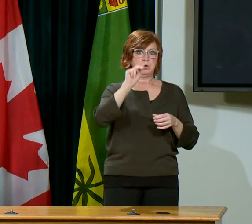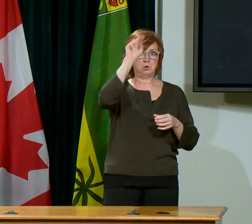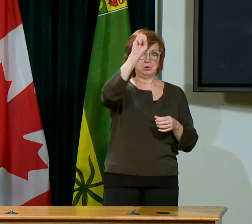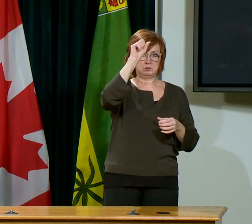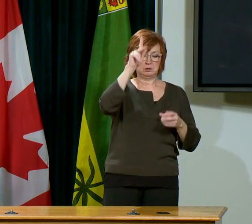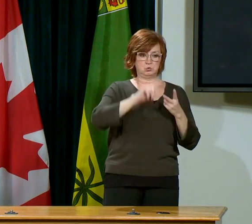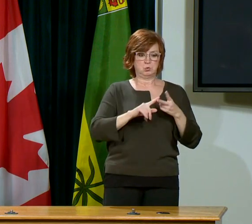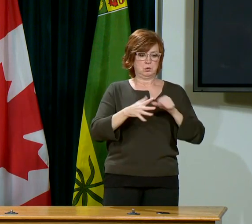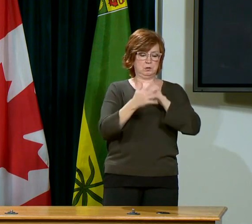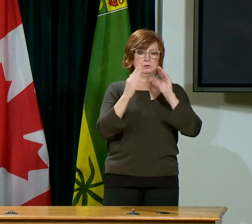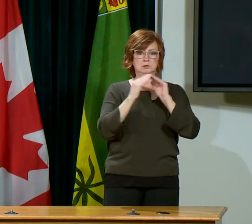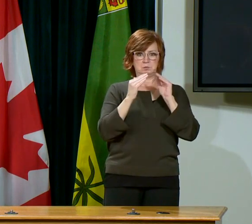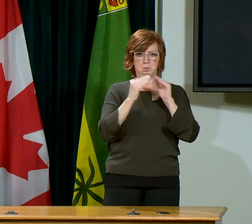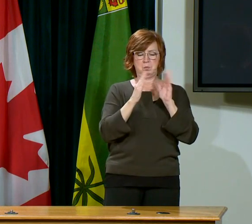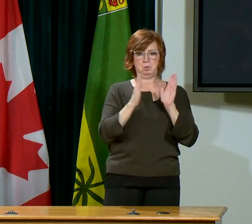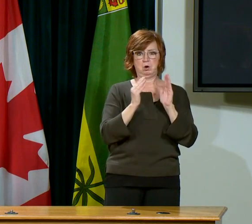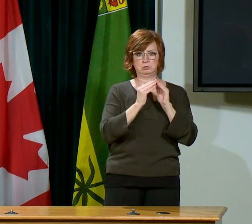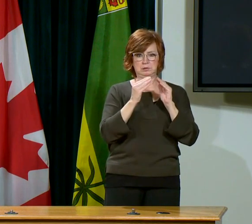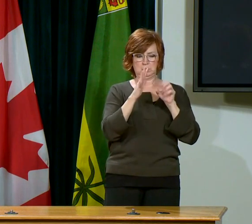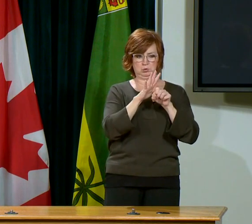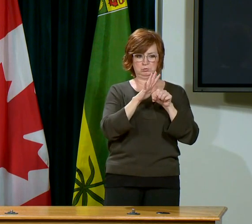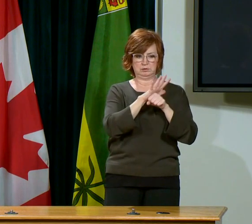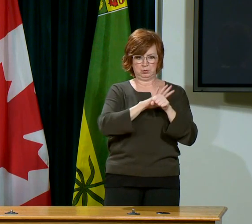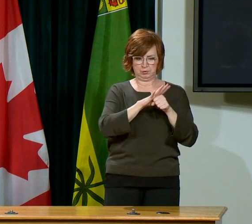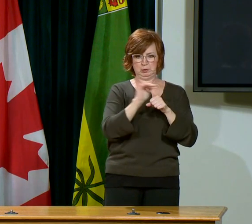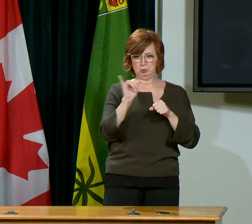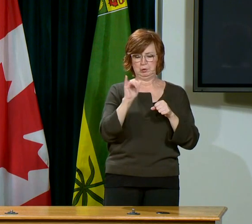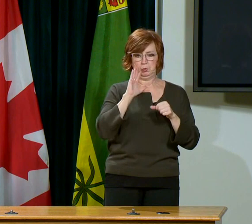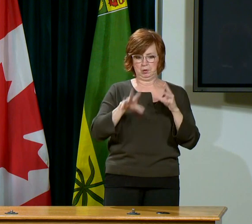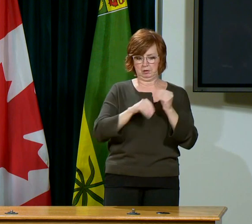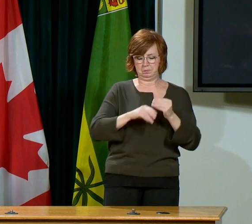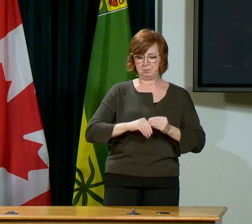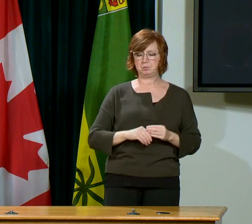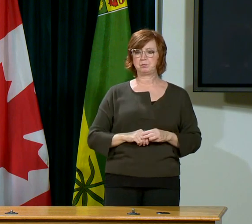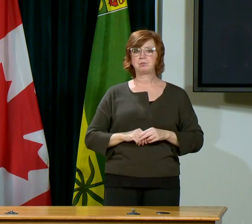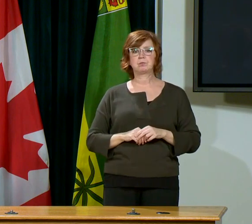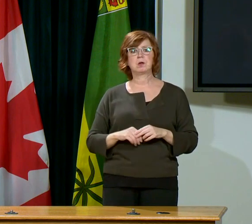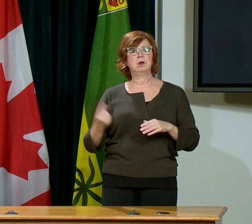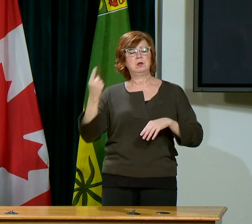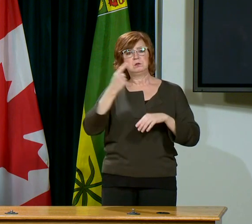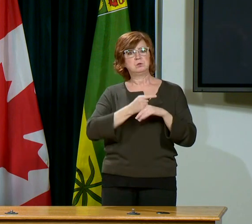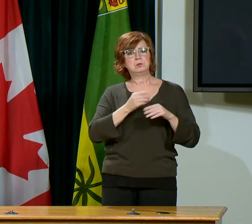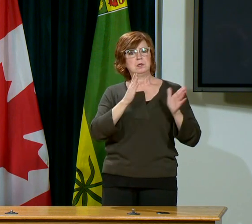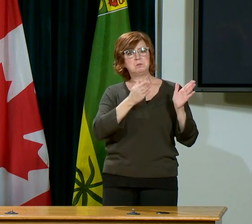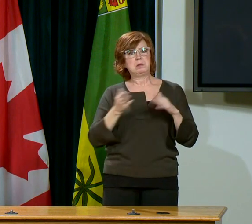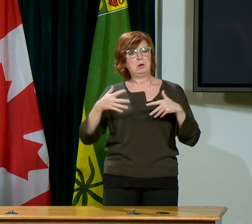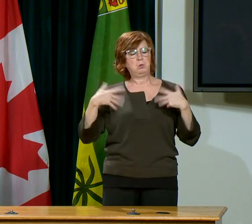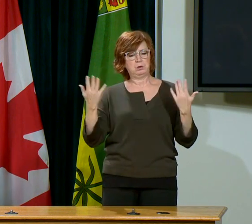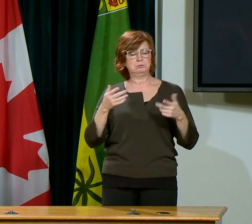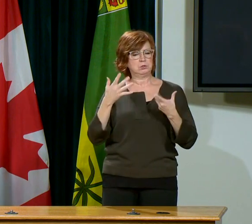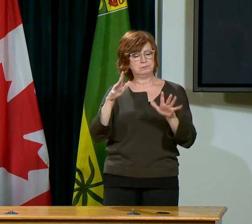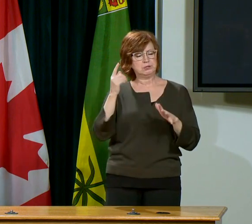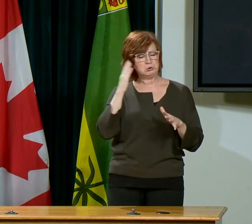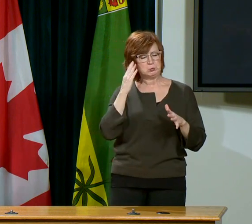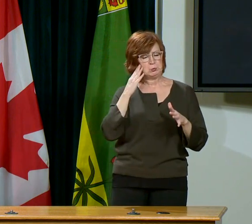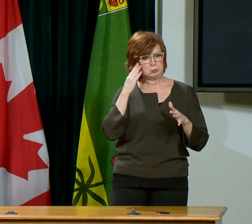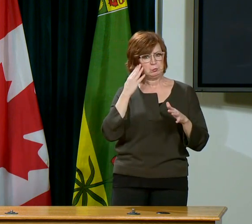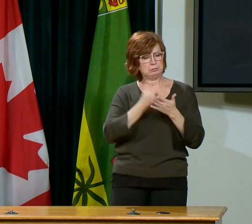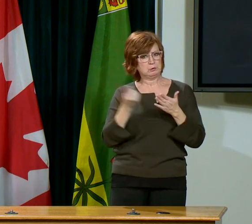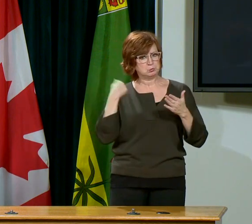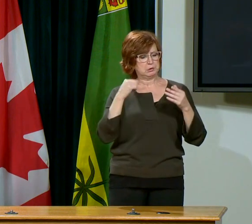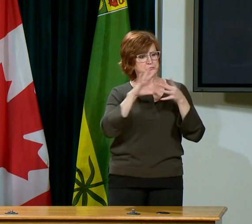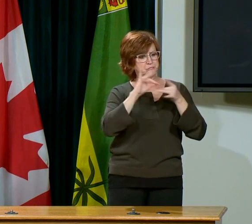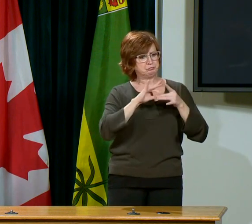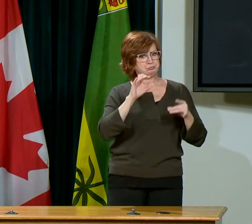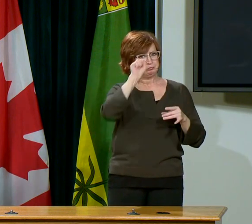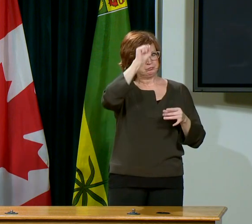communities. And also of today, part of our offensive strategy, which you've already heard about, is the Saskatchewan Health Authority